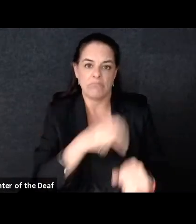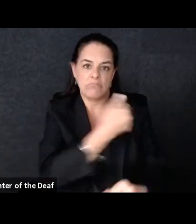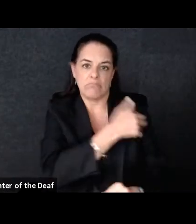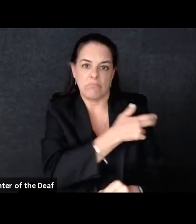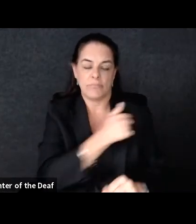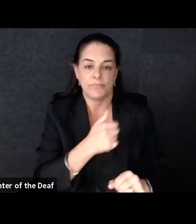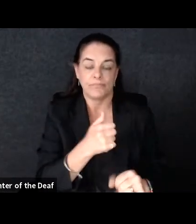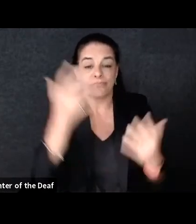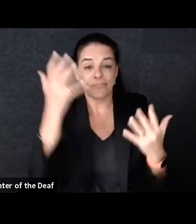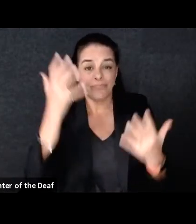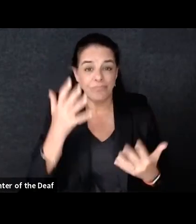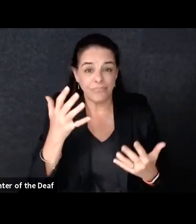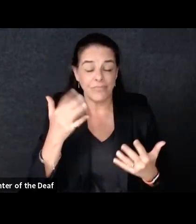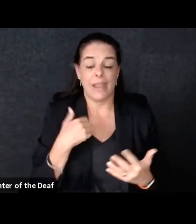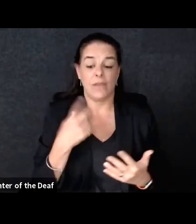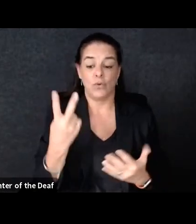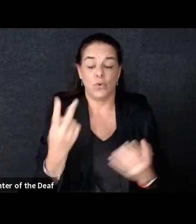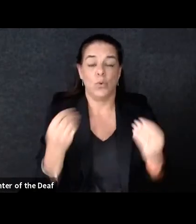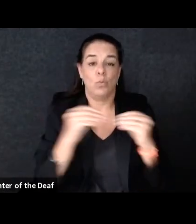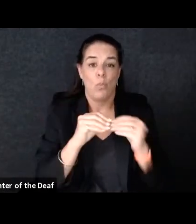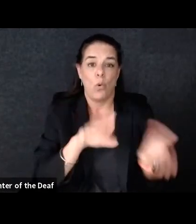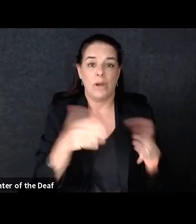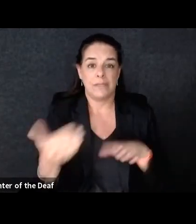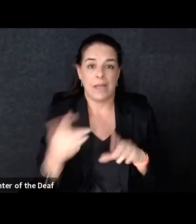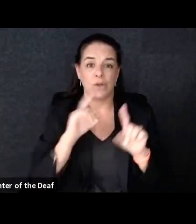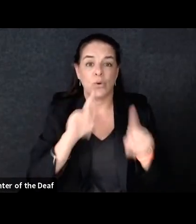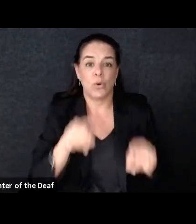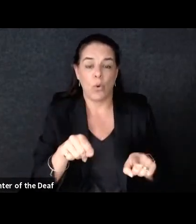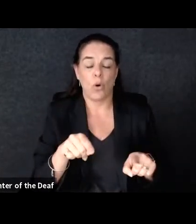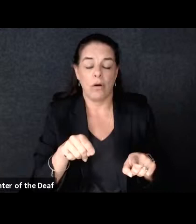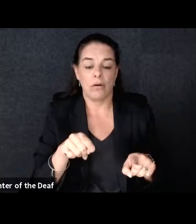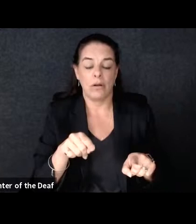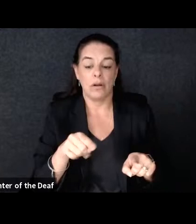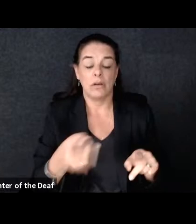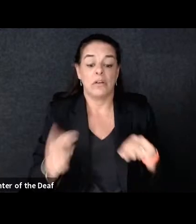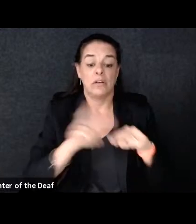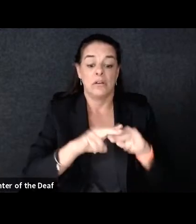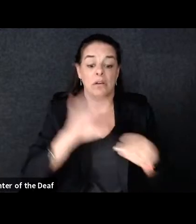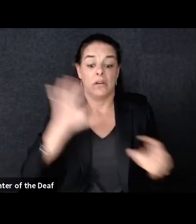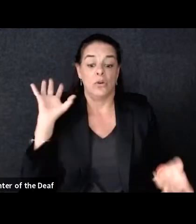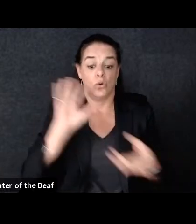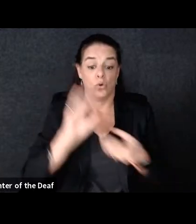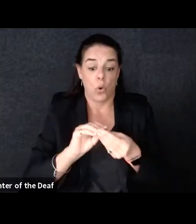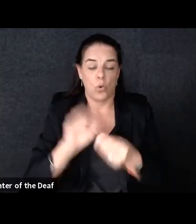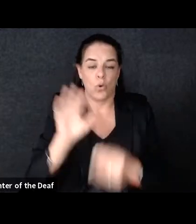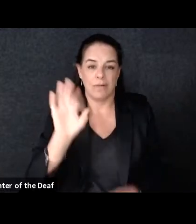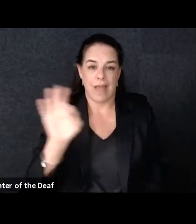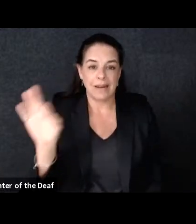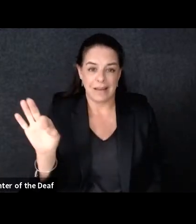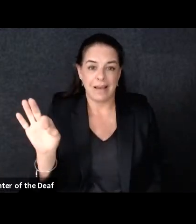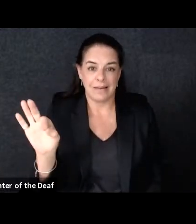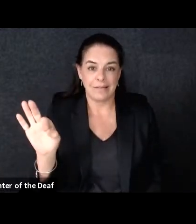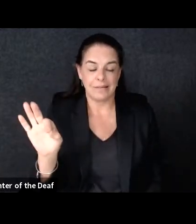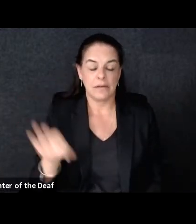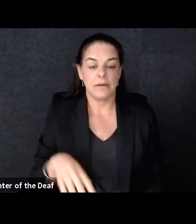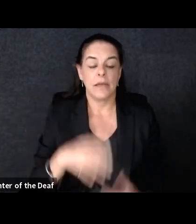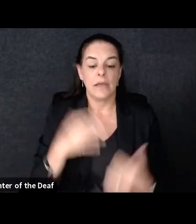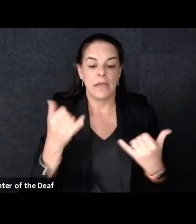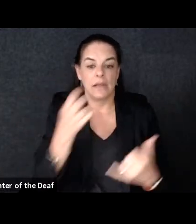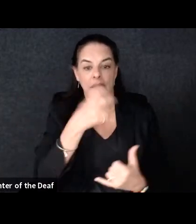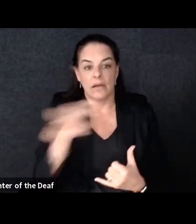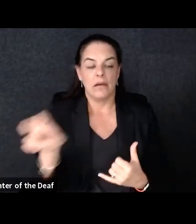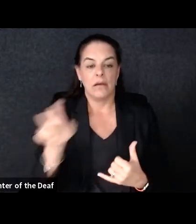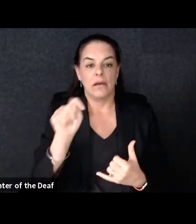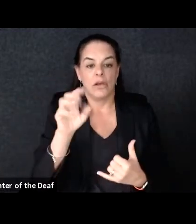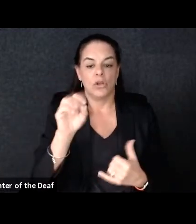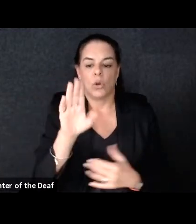And unfortunately, we have 2 additional deaths to report today, raising our total to 99. And now we'll